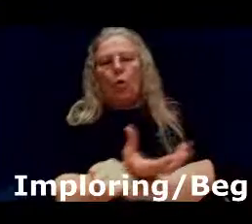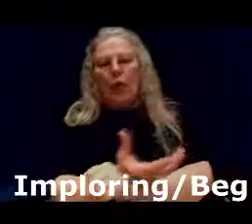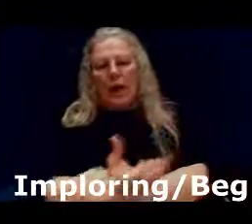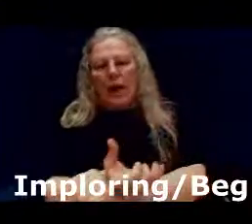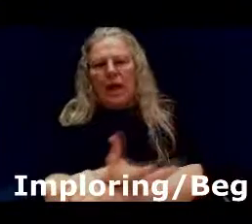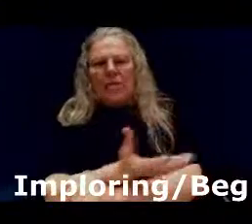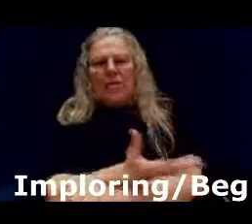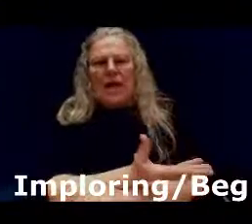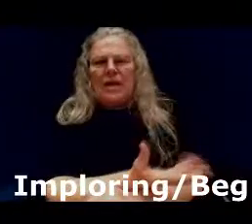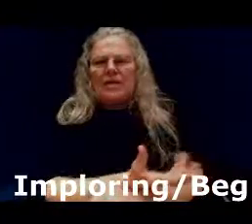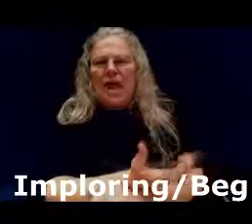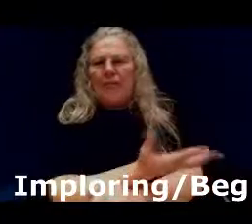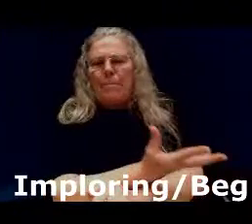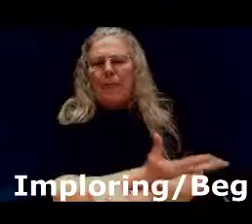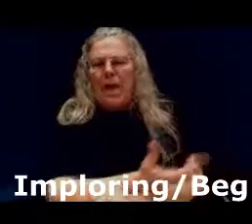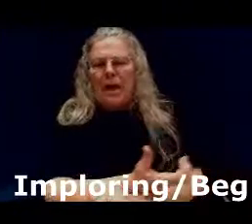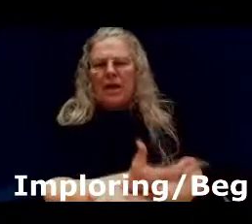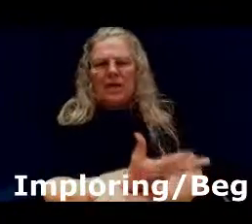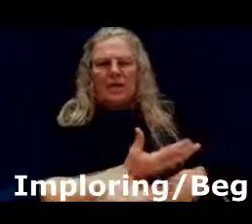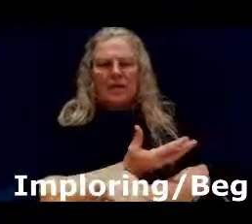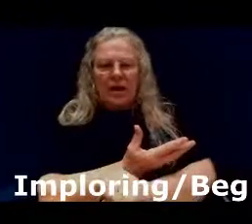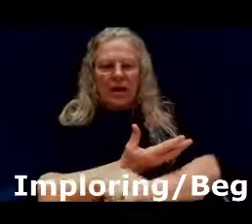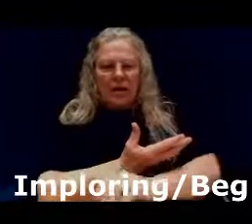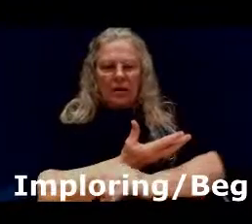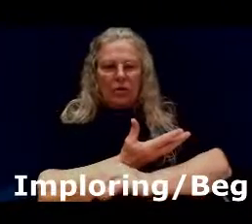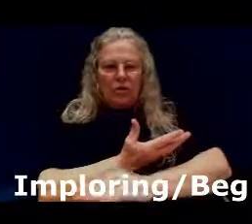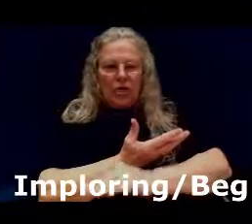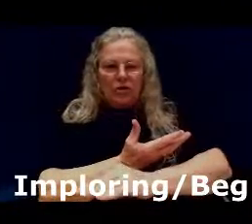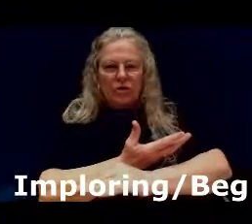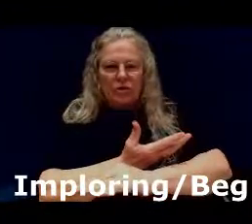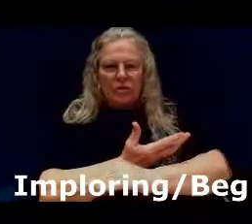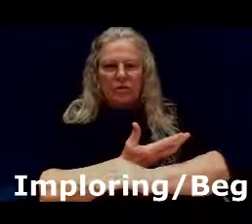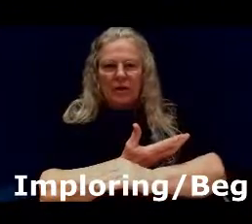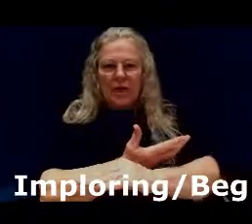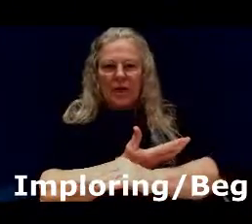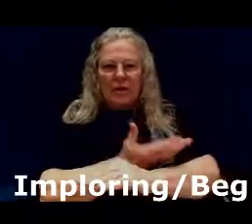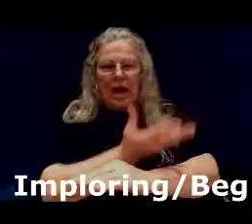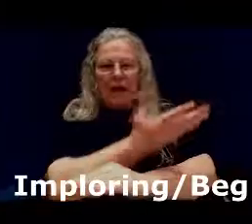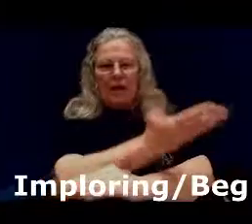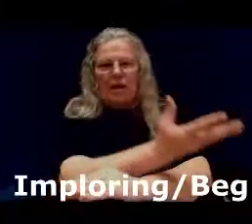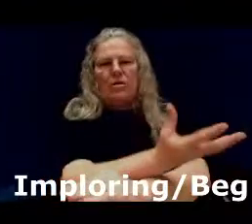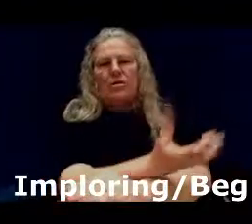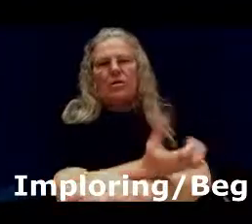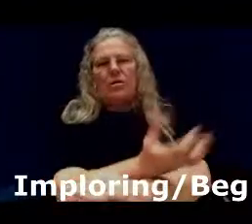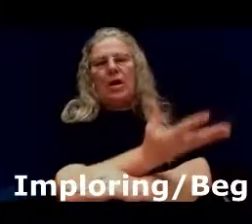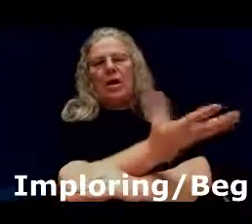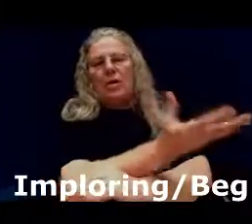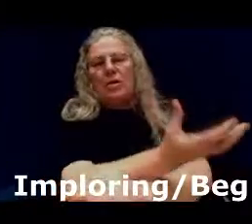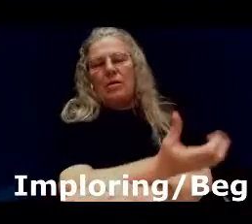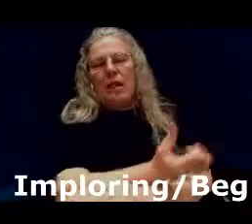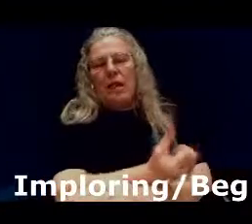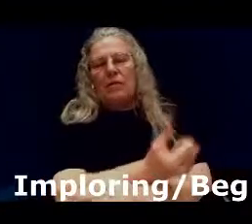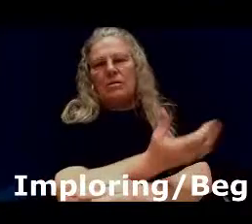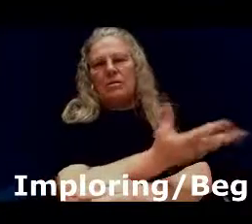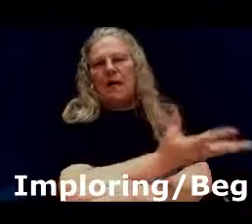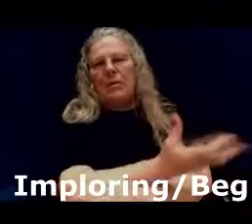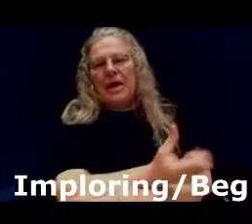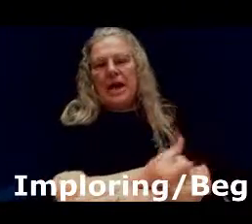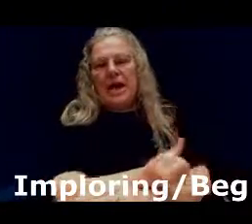Imploring. That is a begging. It's like you've got your hand out and your dominant hand